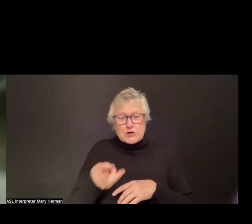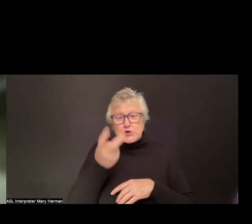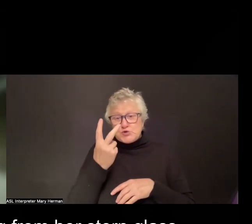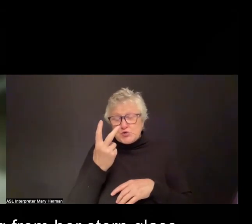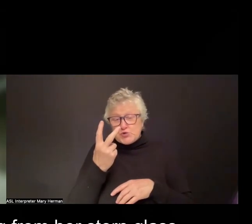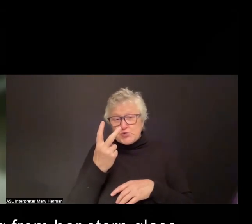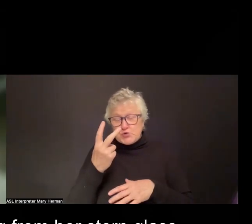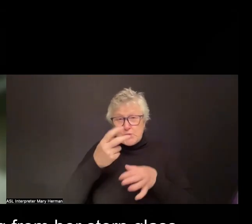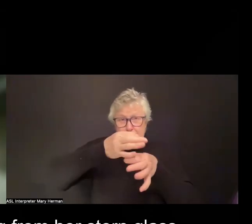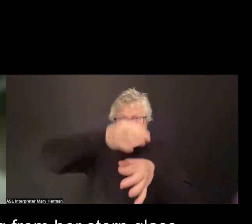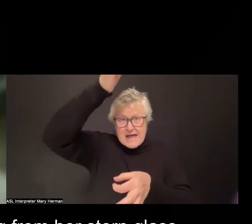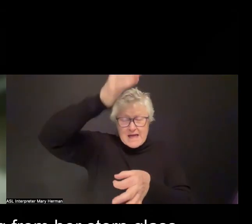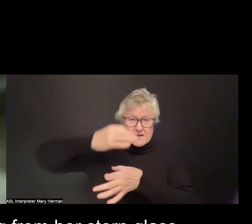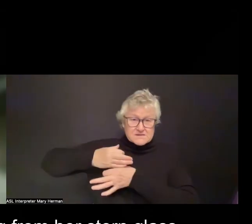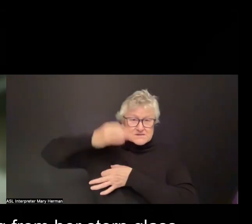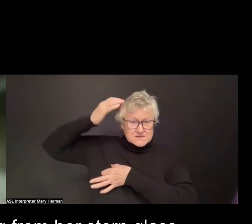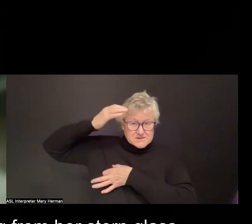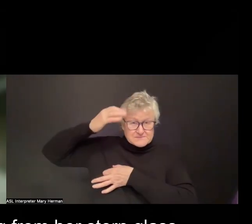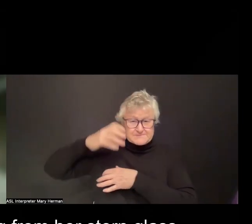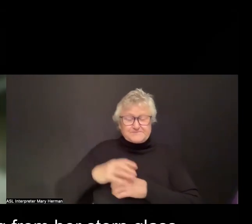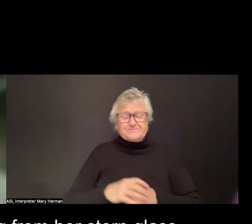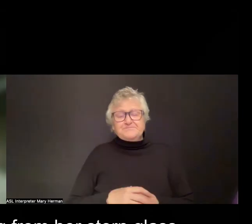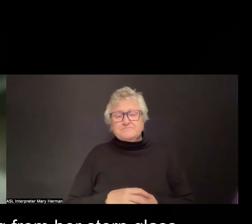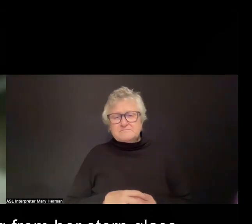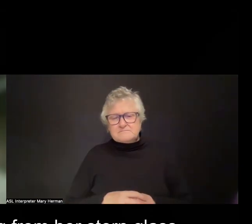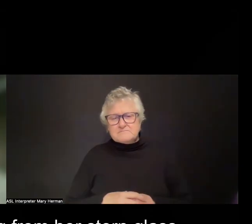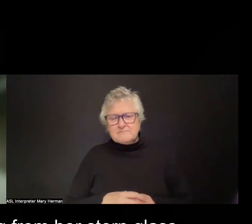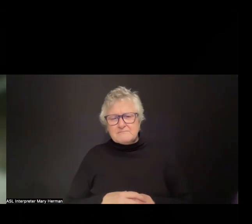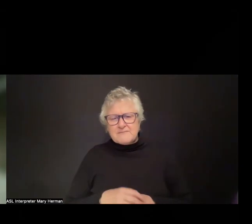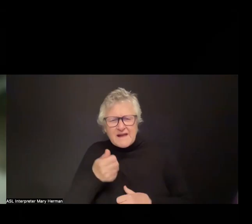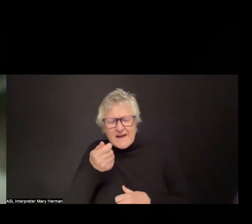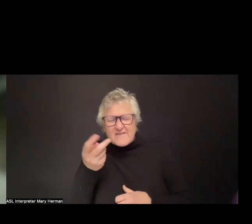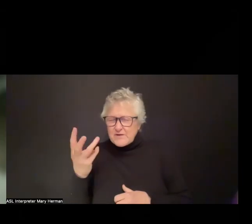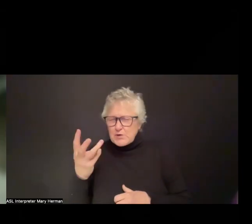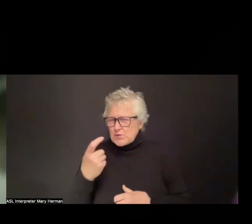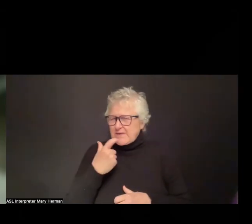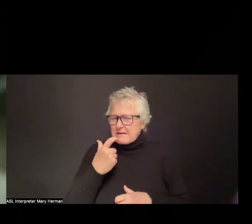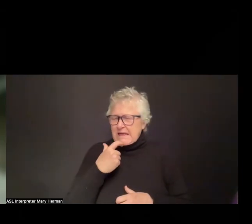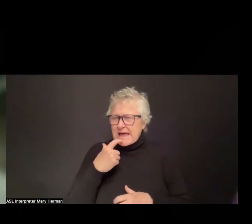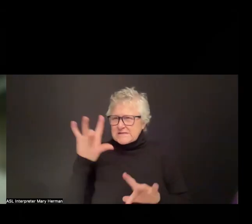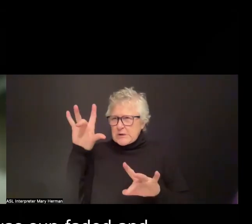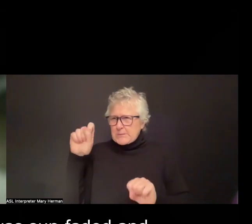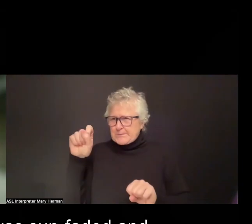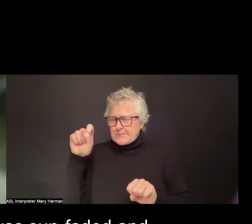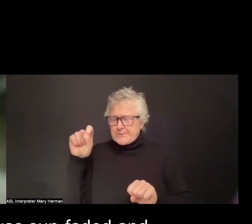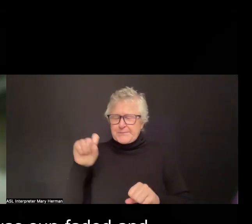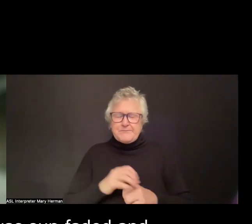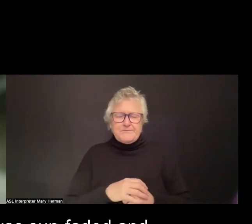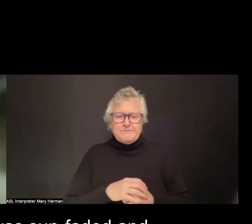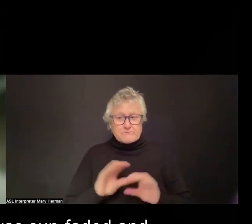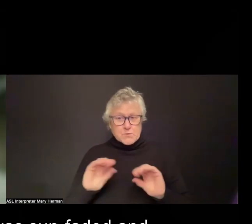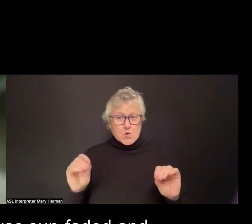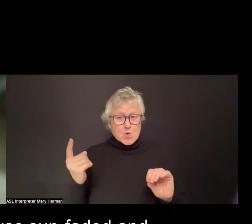big blow. A few panes missing from her stern glass and skylights. No one was about. The scroll work